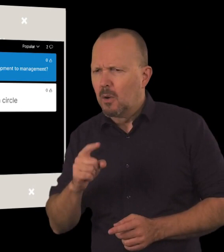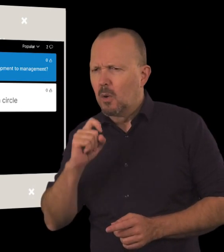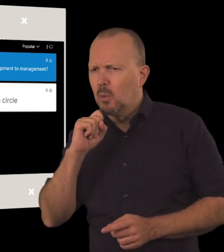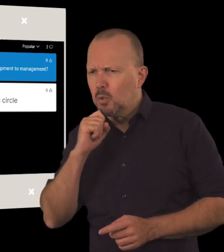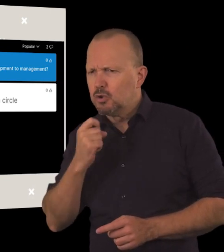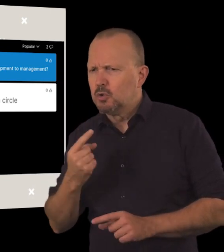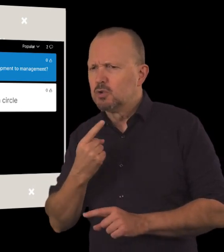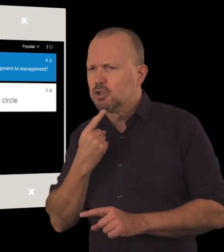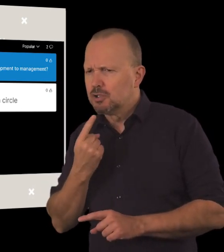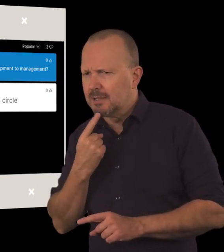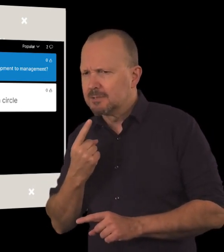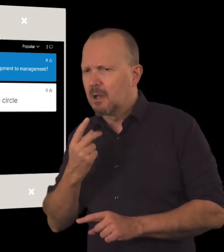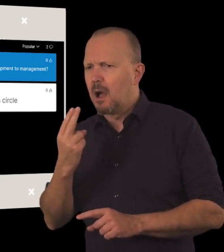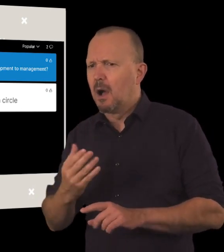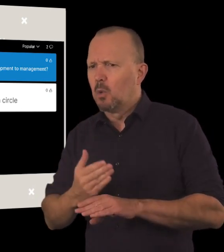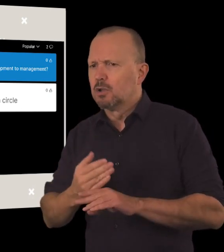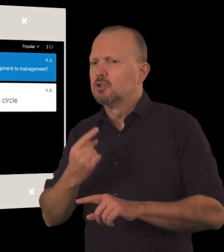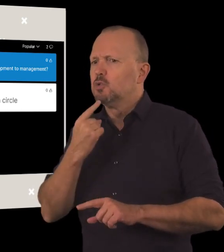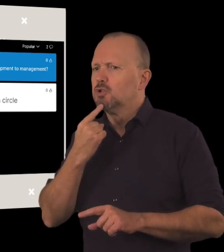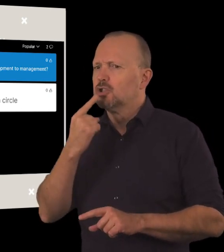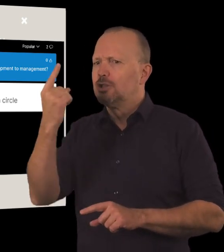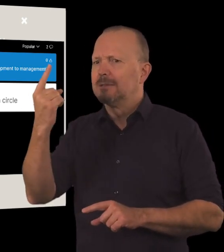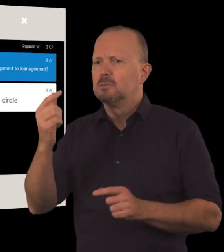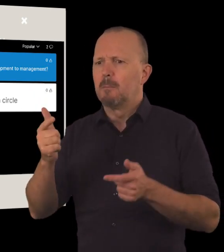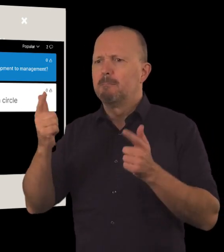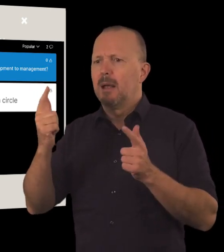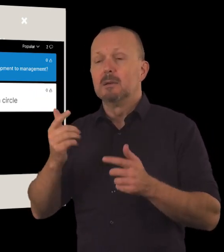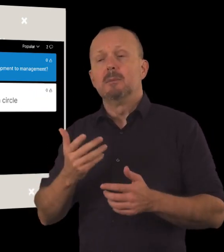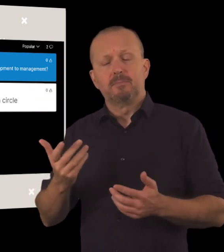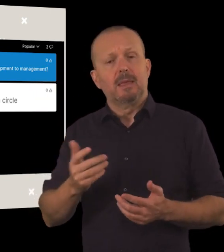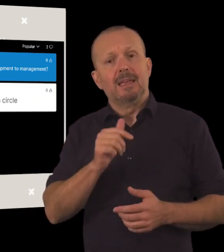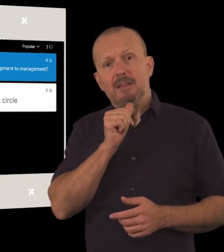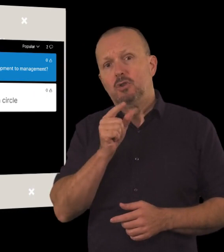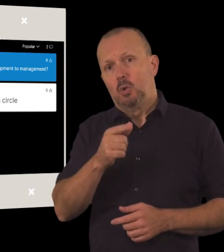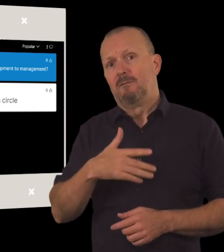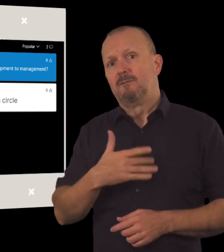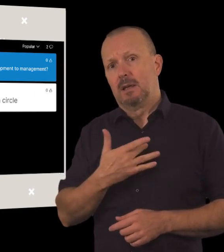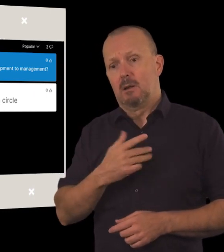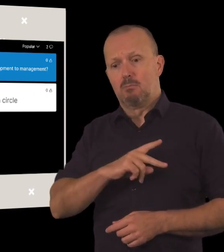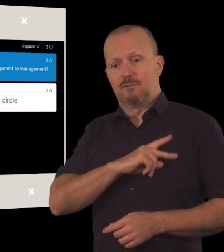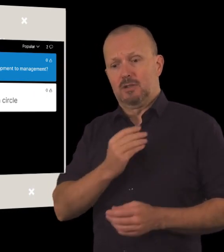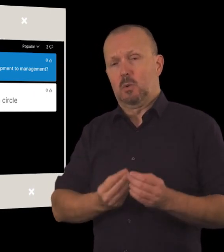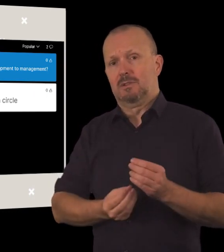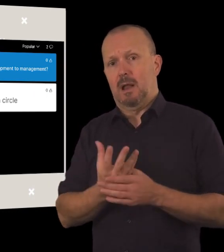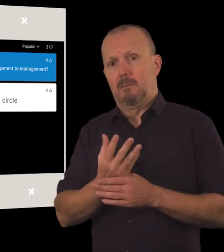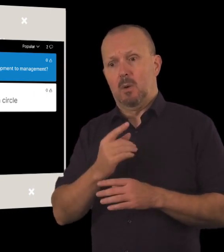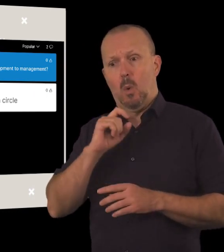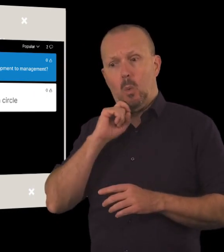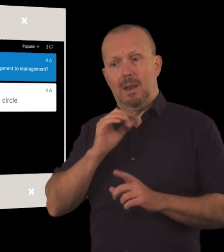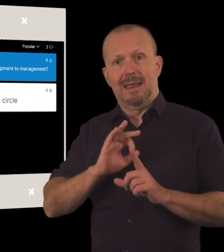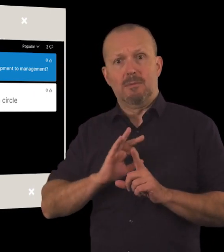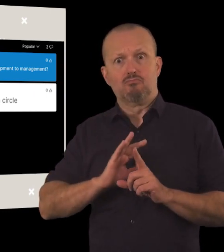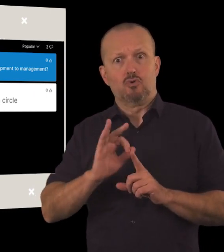professional development is going to advance whatever you do in your practice or whatever skills you are providing in